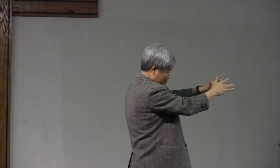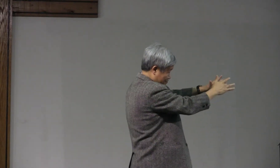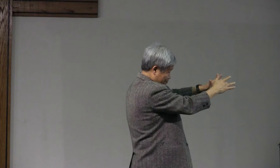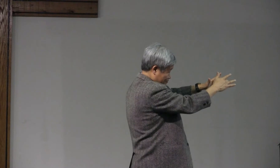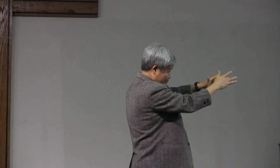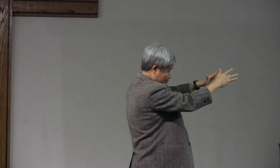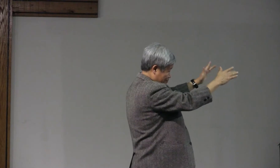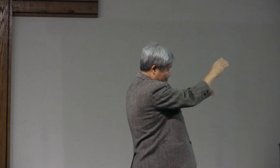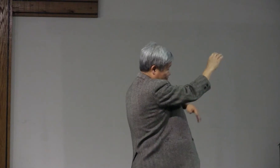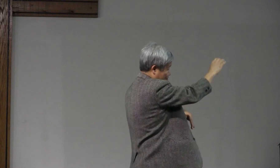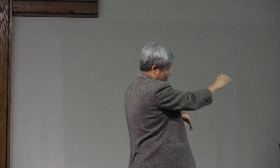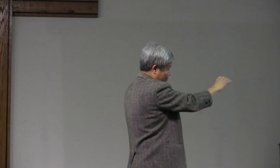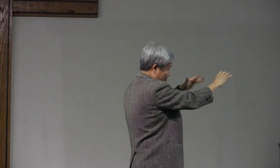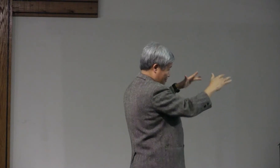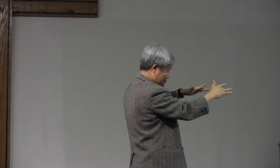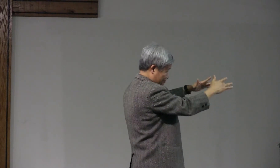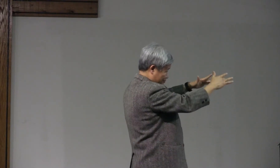So you see